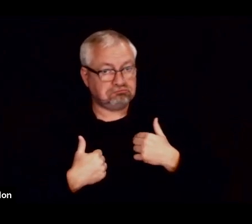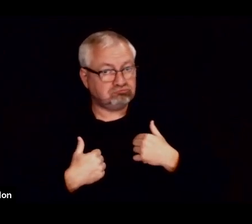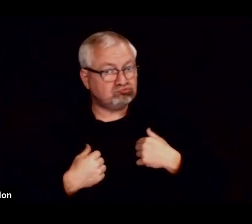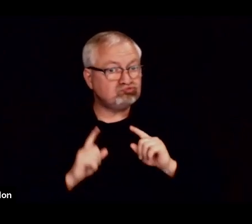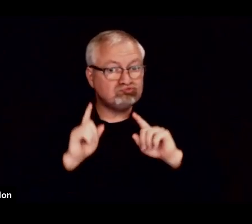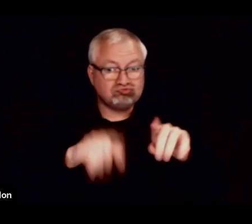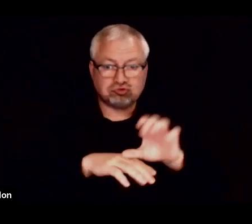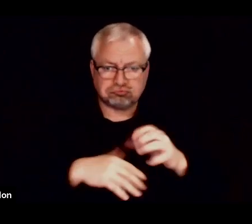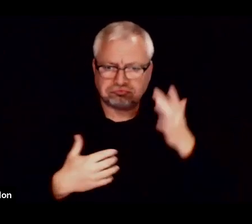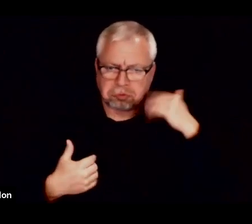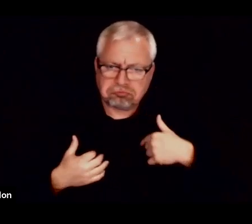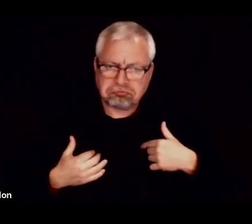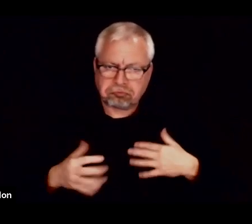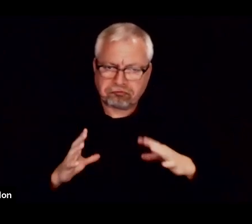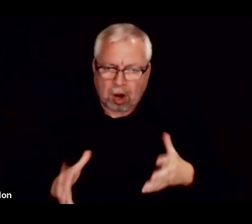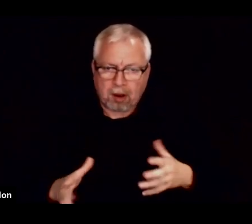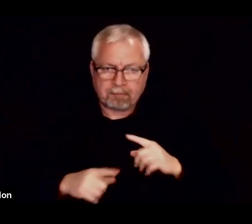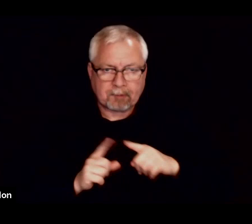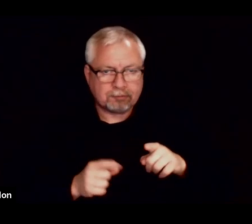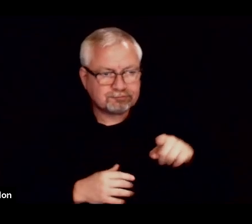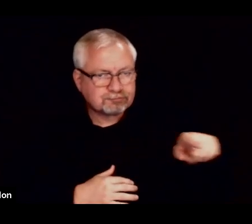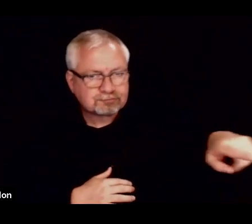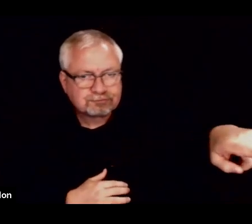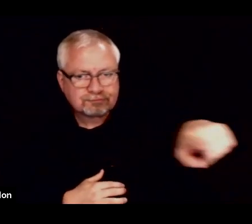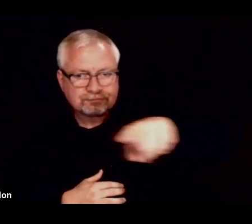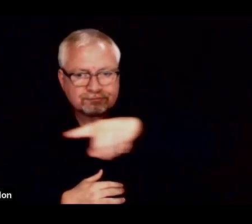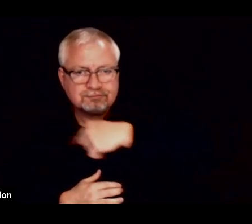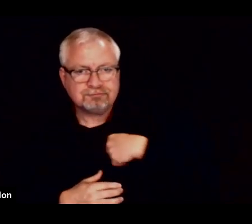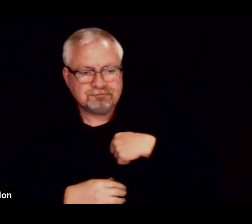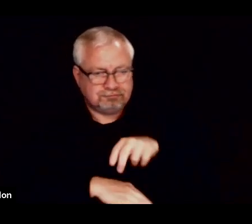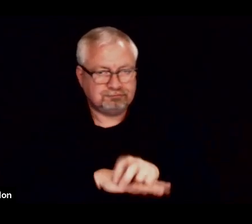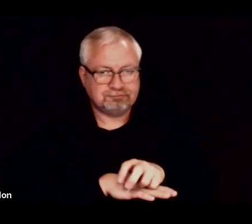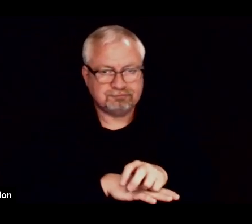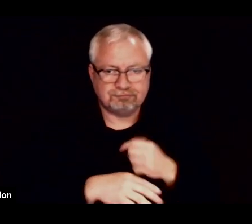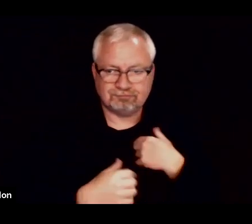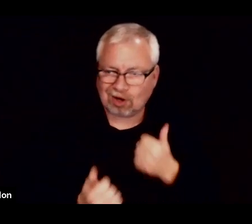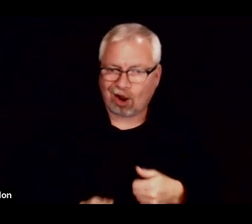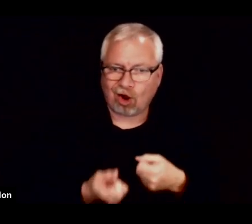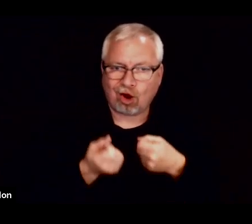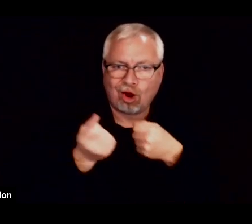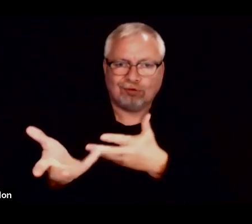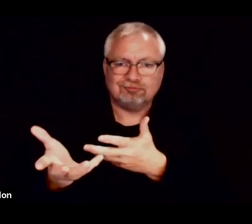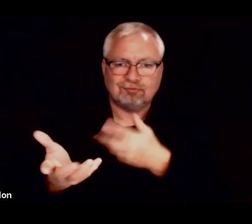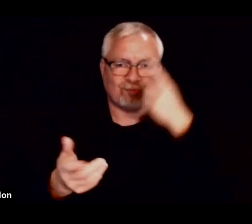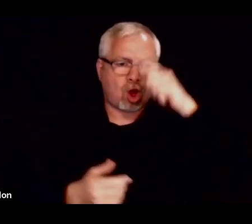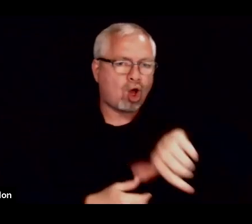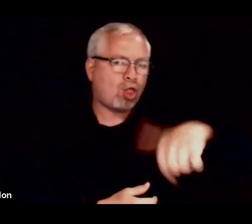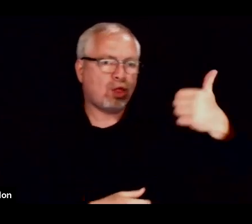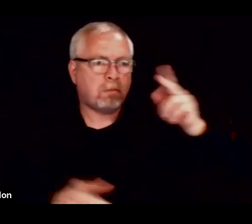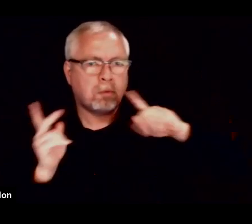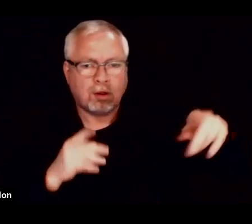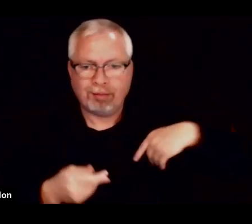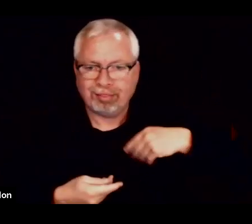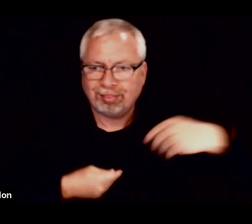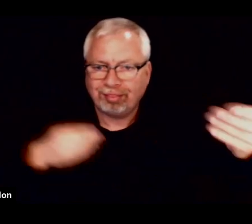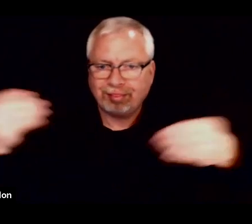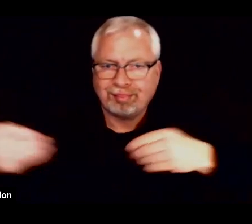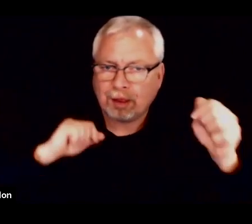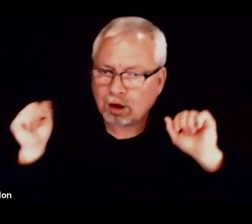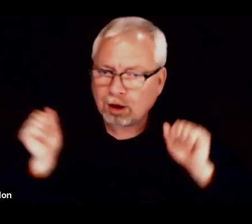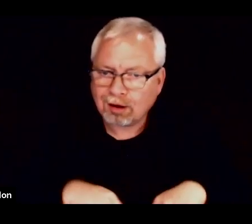could have devastating consequences for others. And so to be willing to consider that need higher than our own.